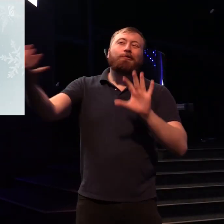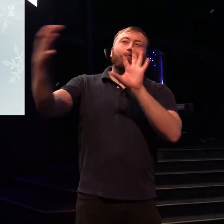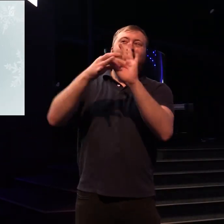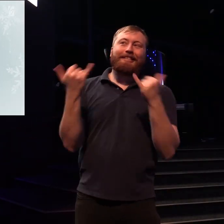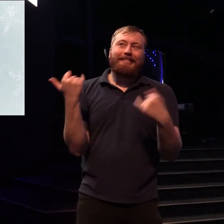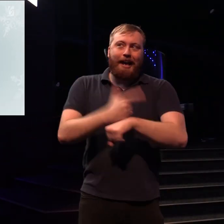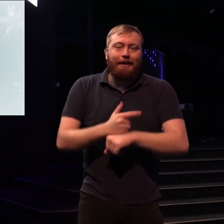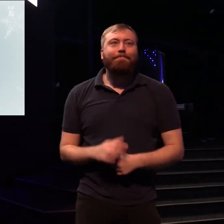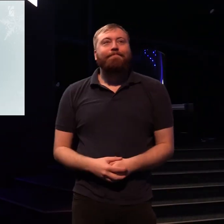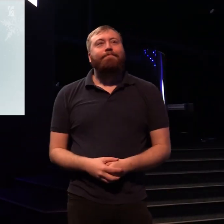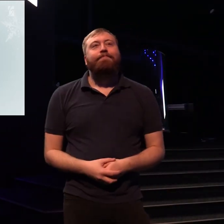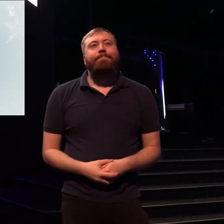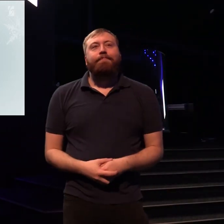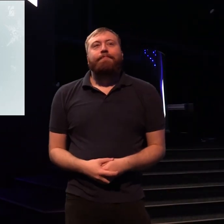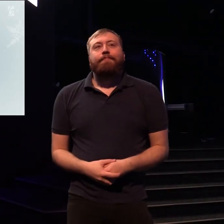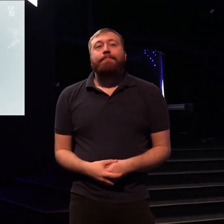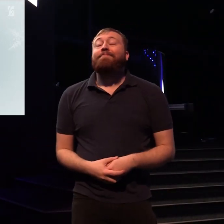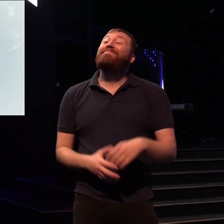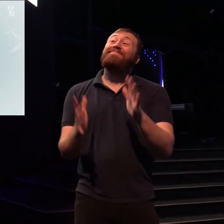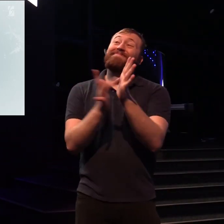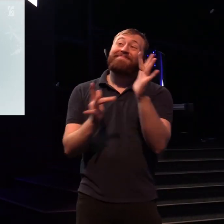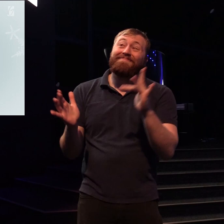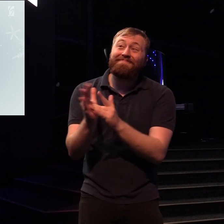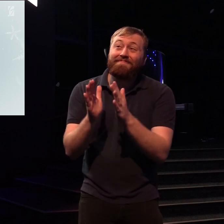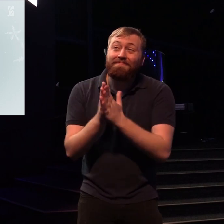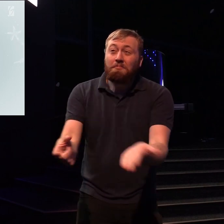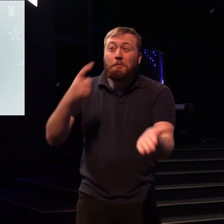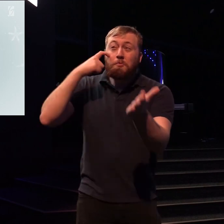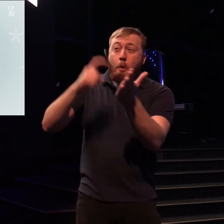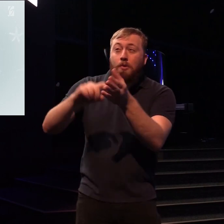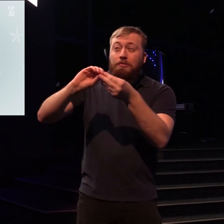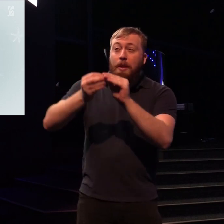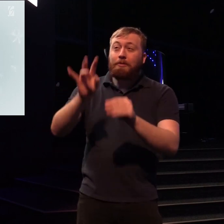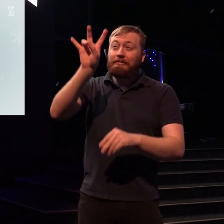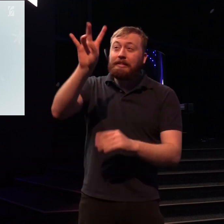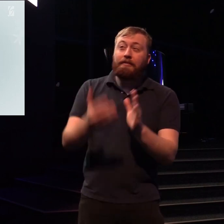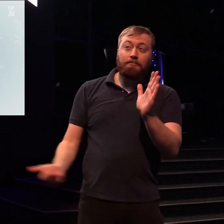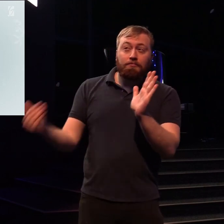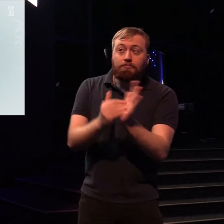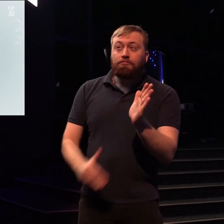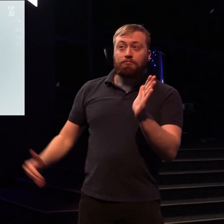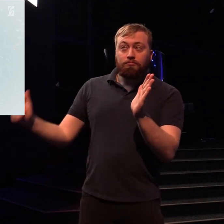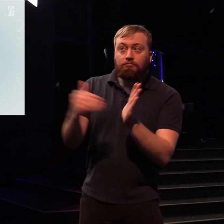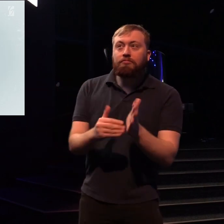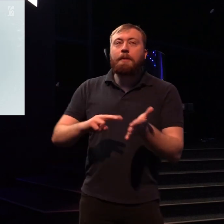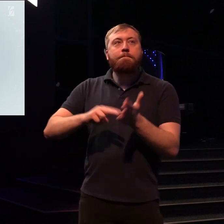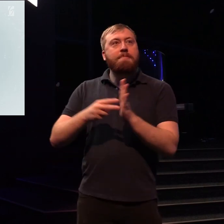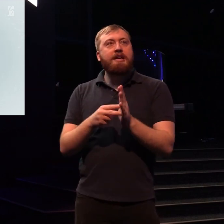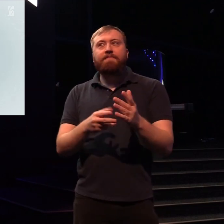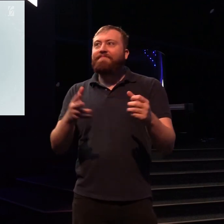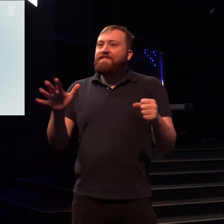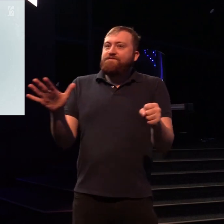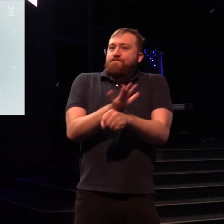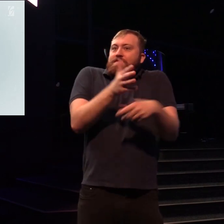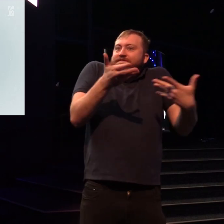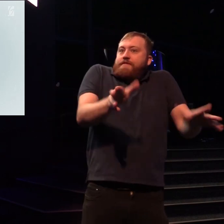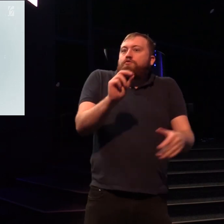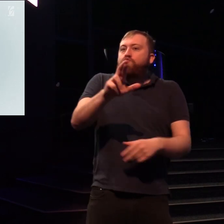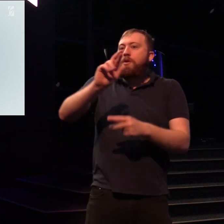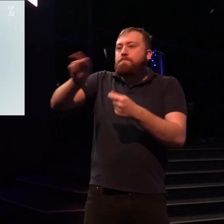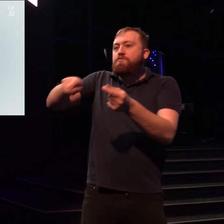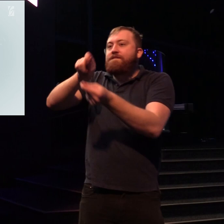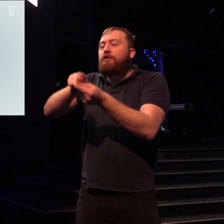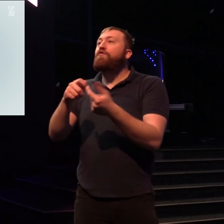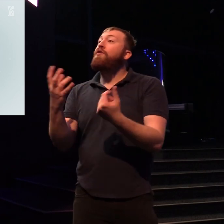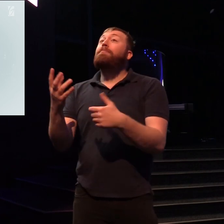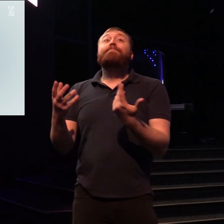Throughout the Bible, the number 7 appears repeatedly to signify completeness or perfection. From the 7 days of